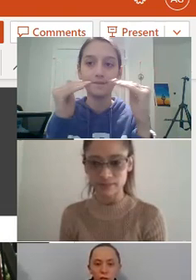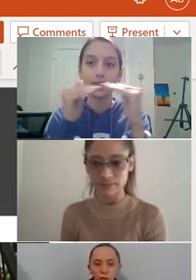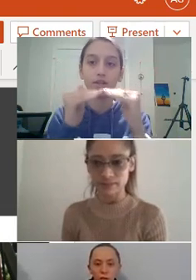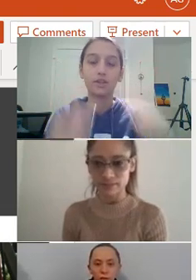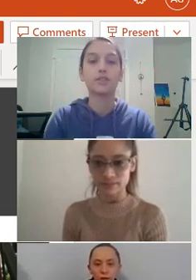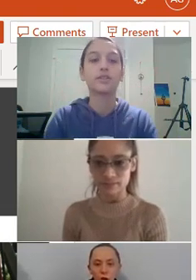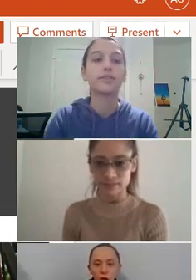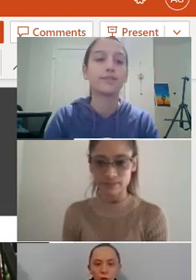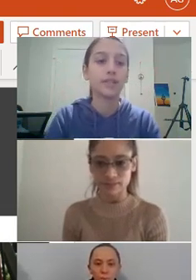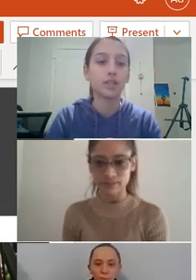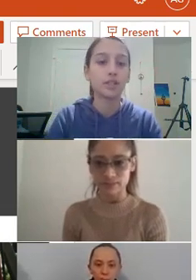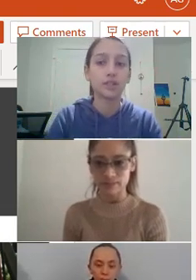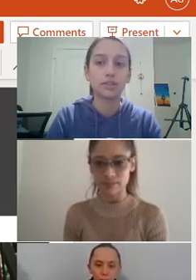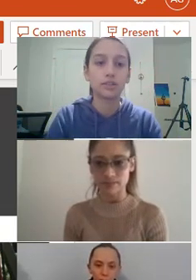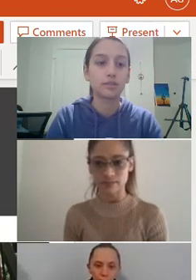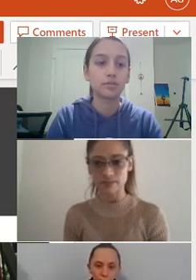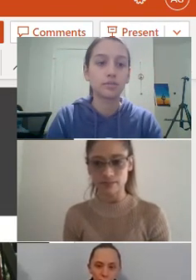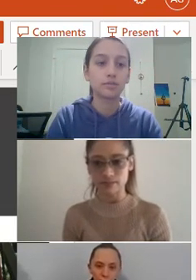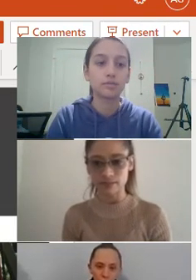together. Fair.